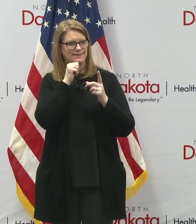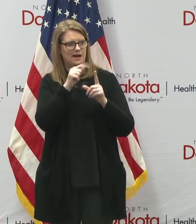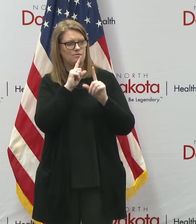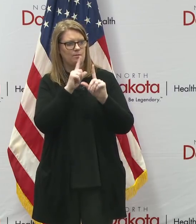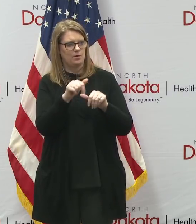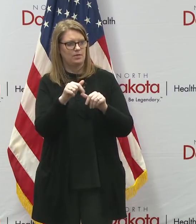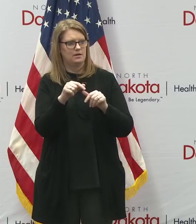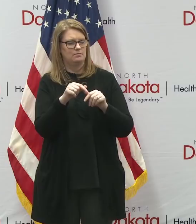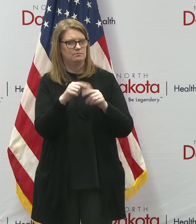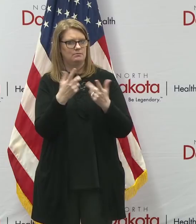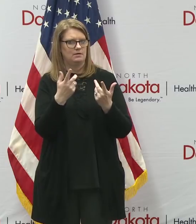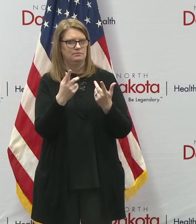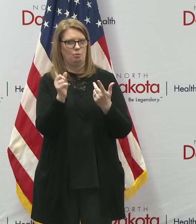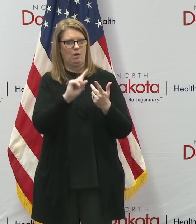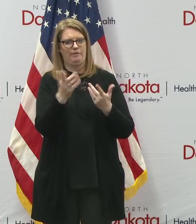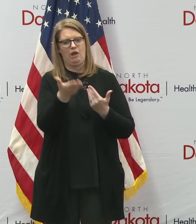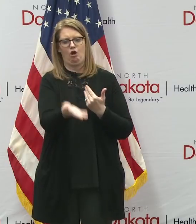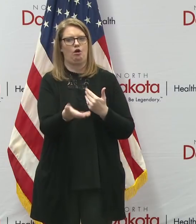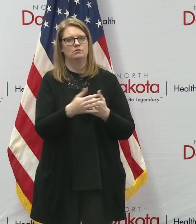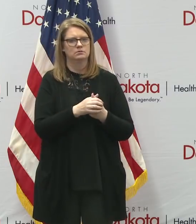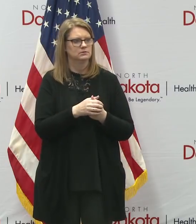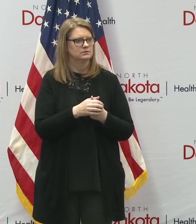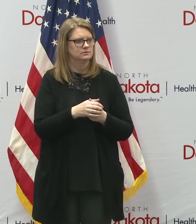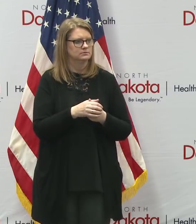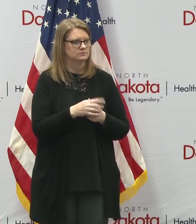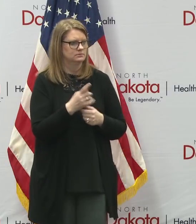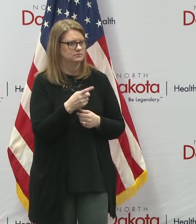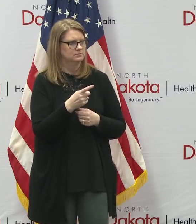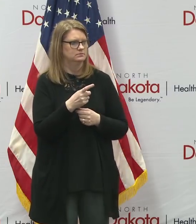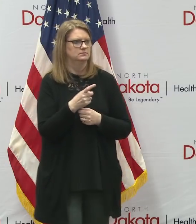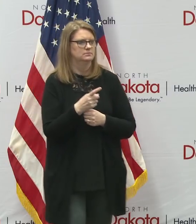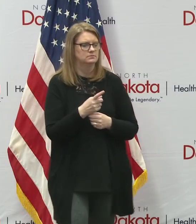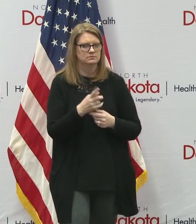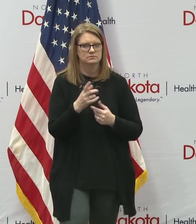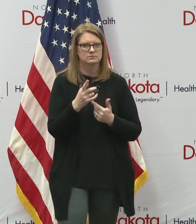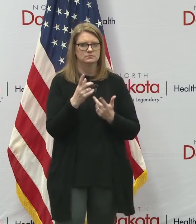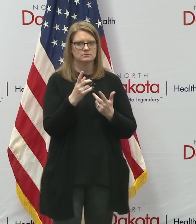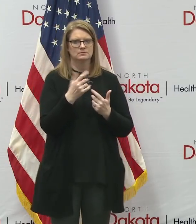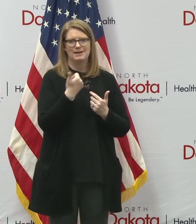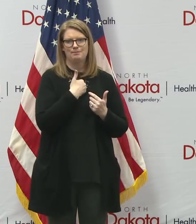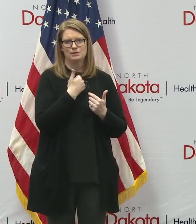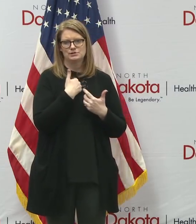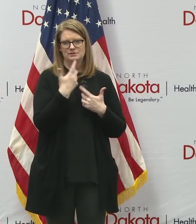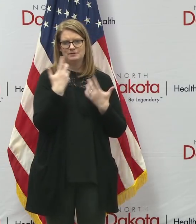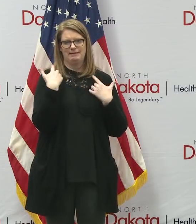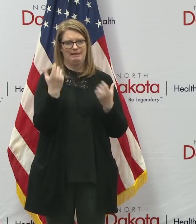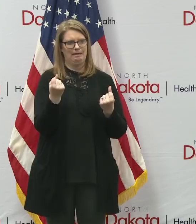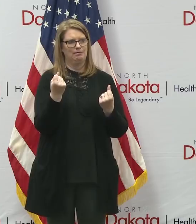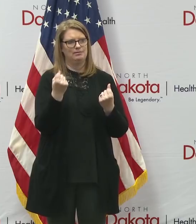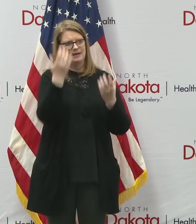is? That has to do with the personal health information law. So that's